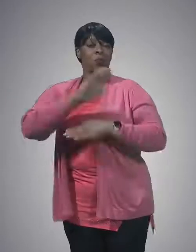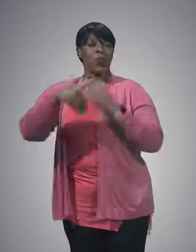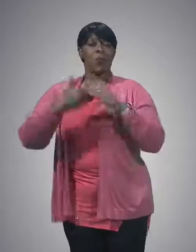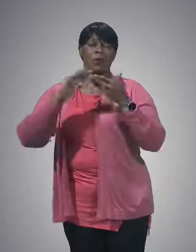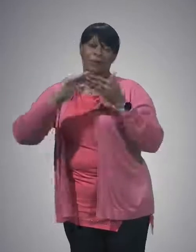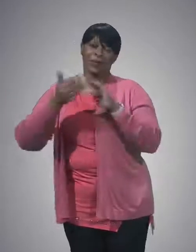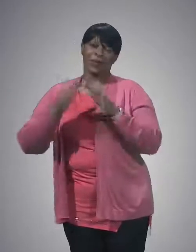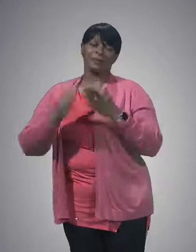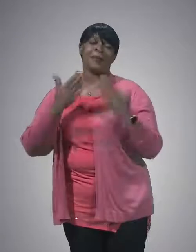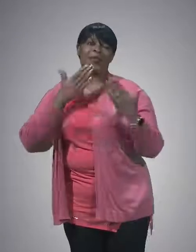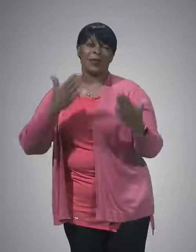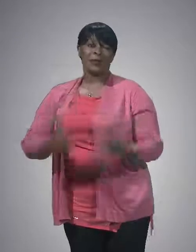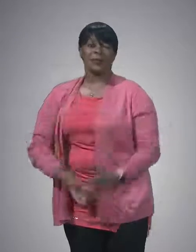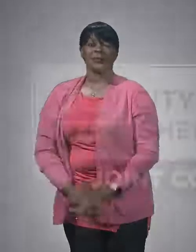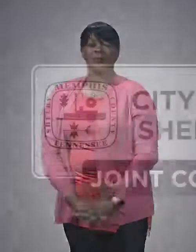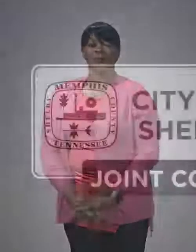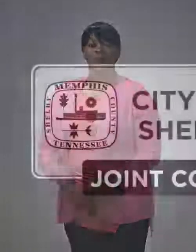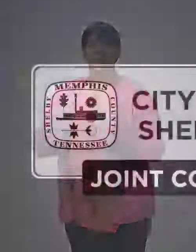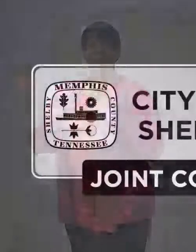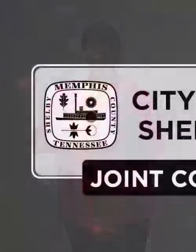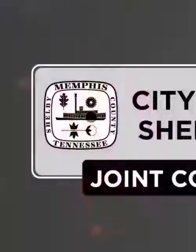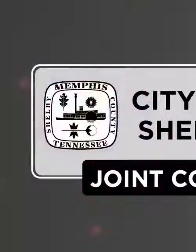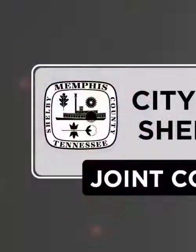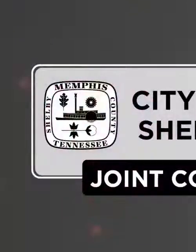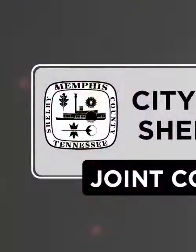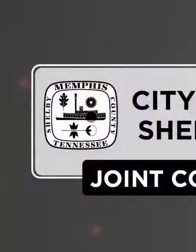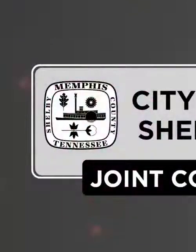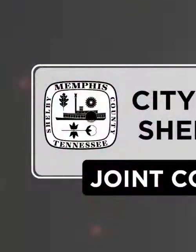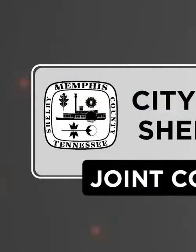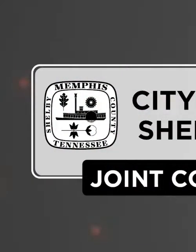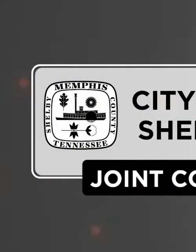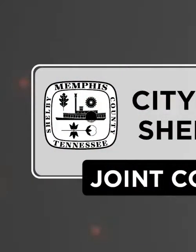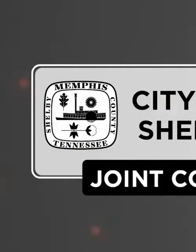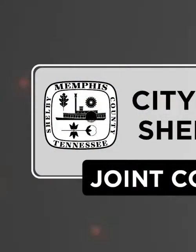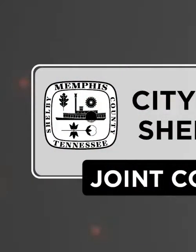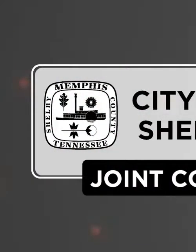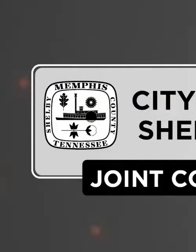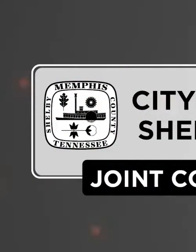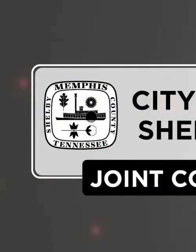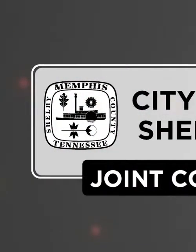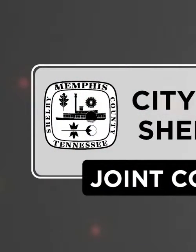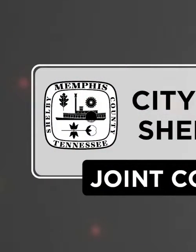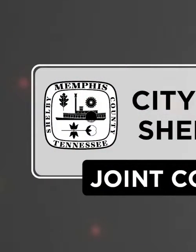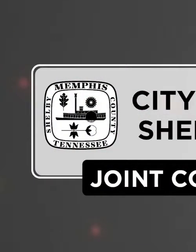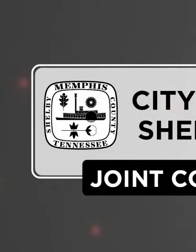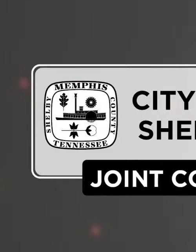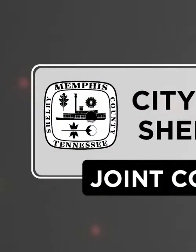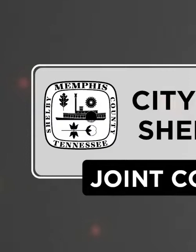community. Thank you. Thanks, everyone. Have a safe holiday weekend, and we'll see you back here next week.